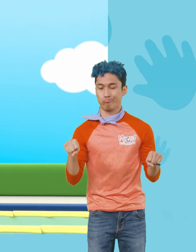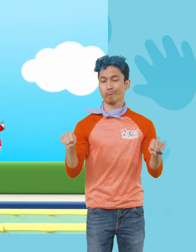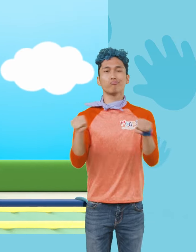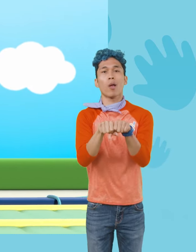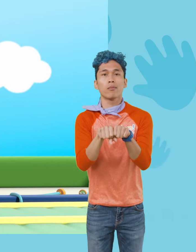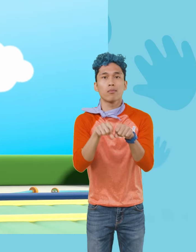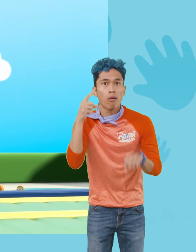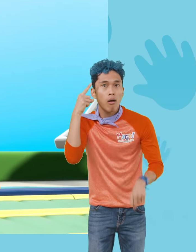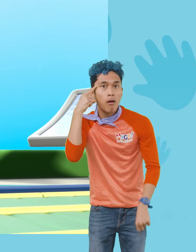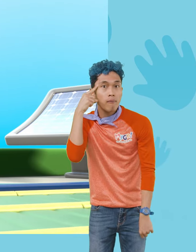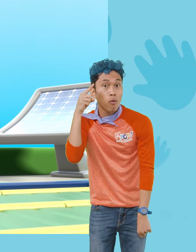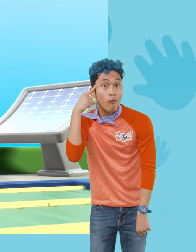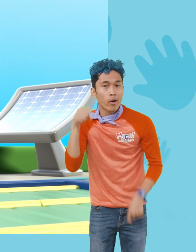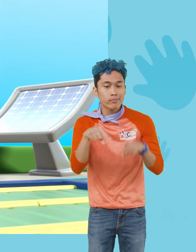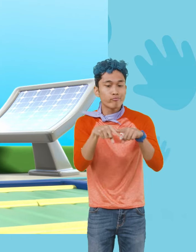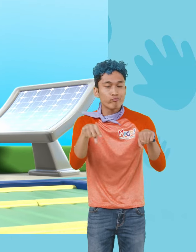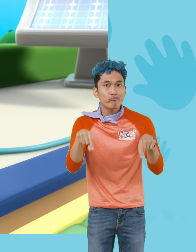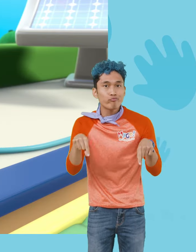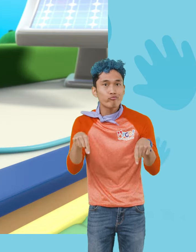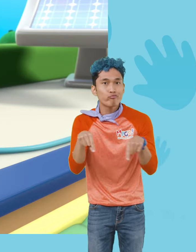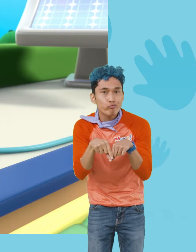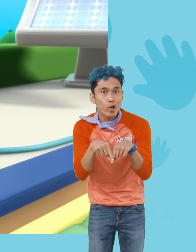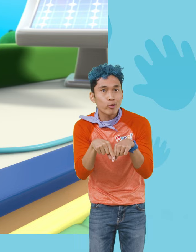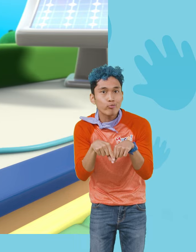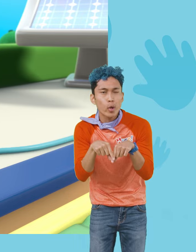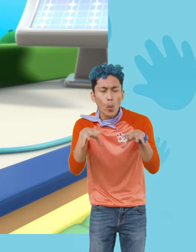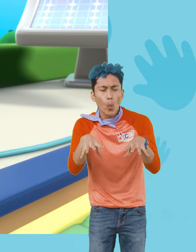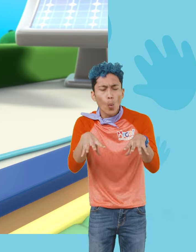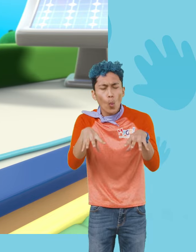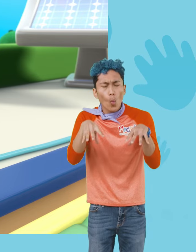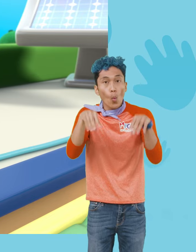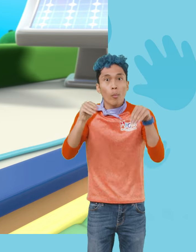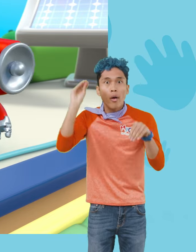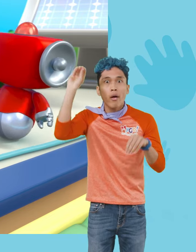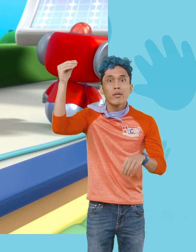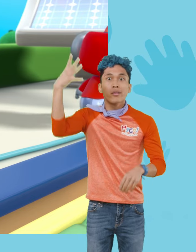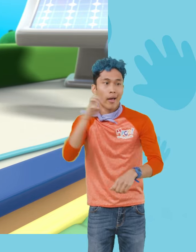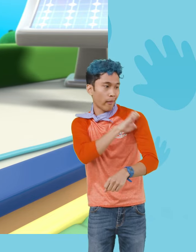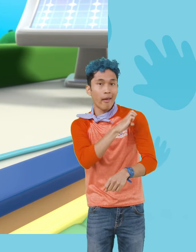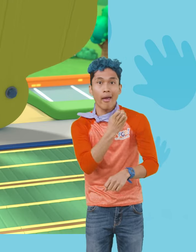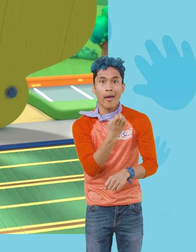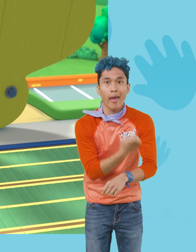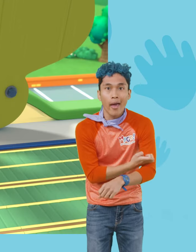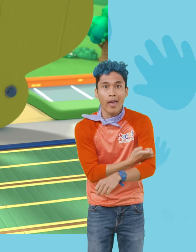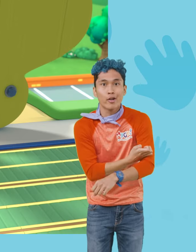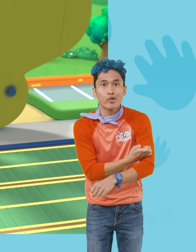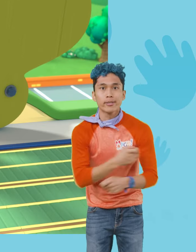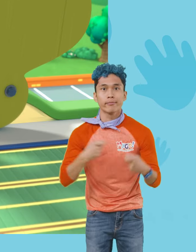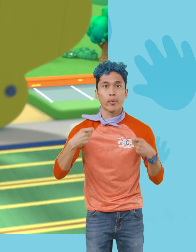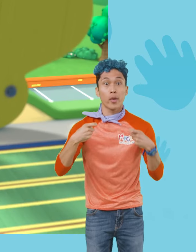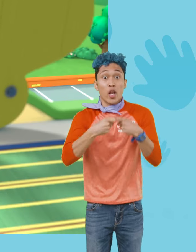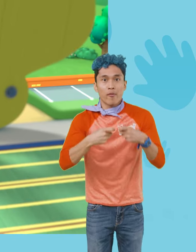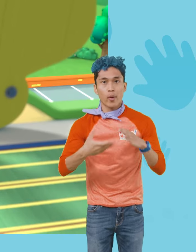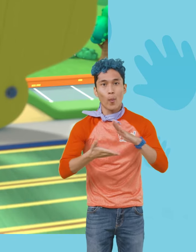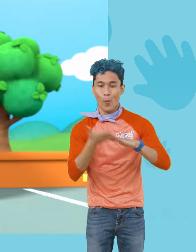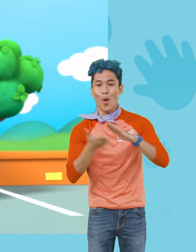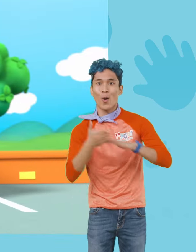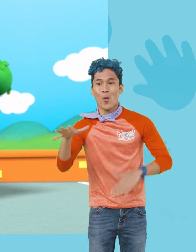He's going to finish fitting our new solar panels. They'll soak up the sun's energy and turn it into clean power for the whole